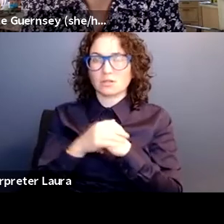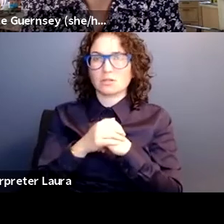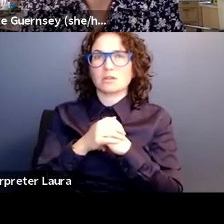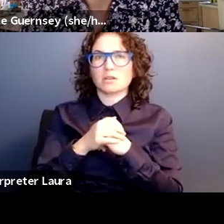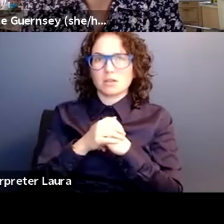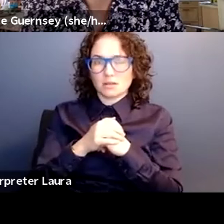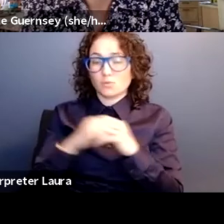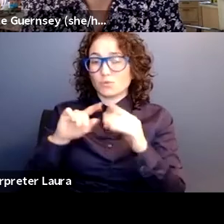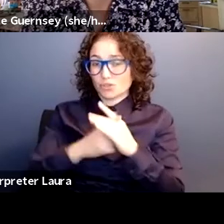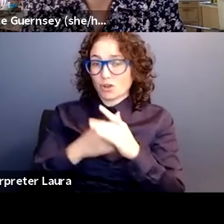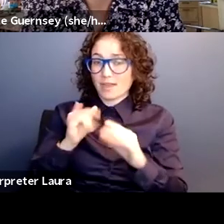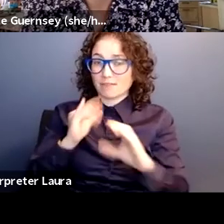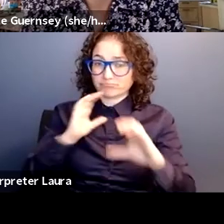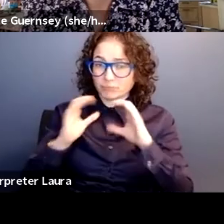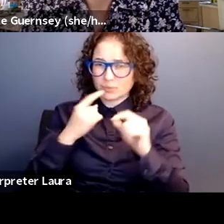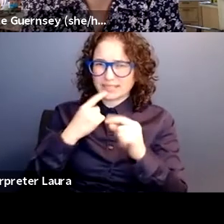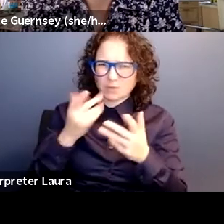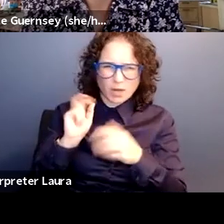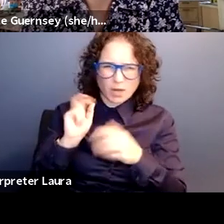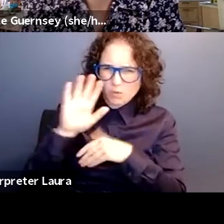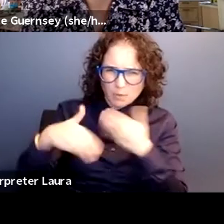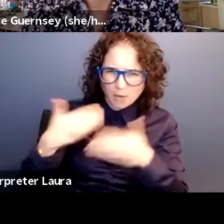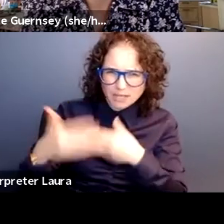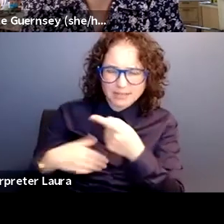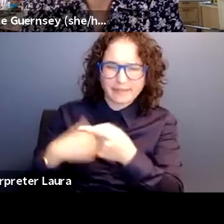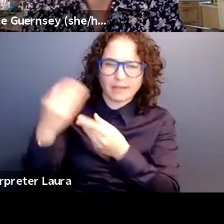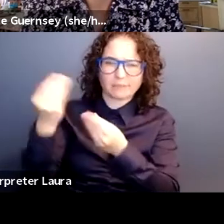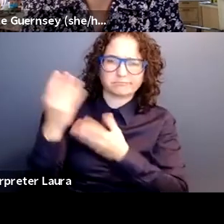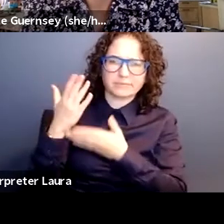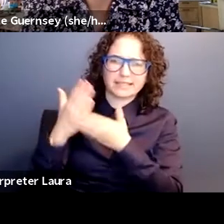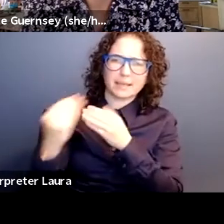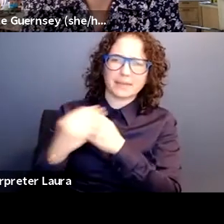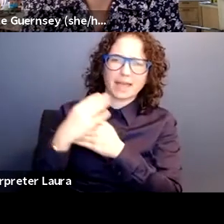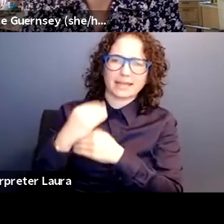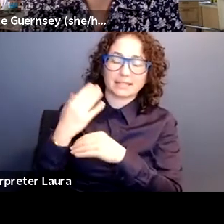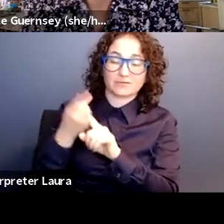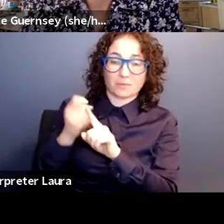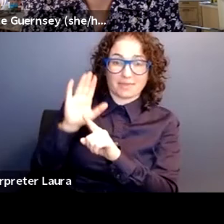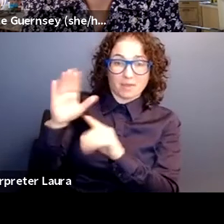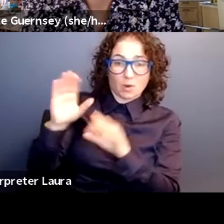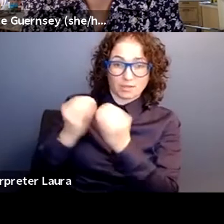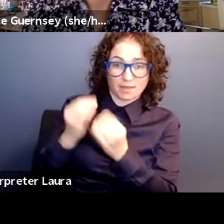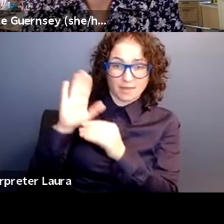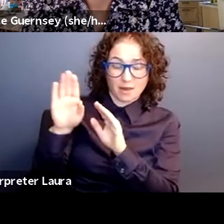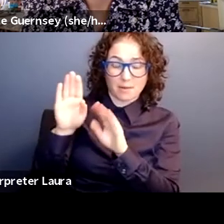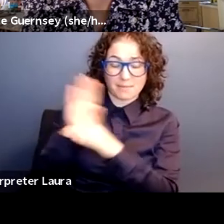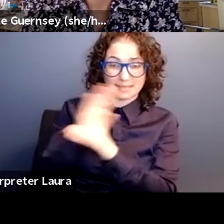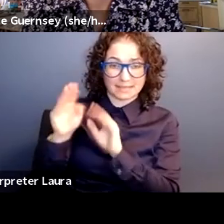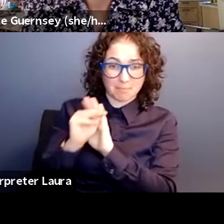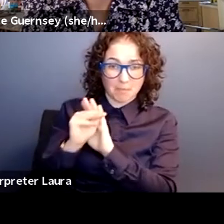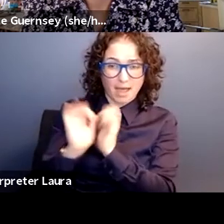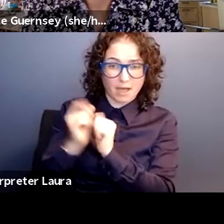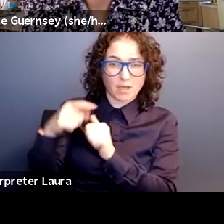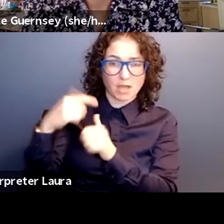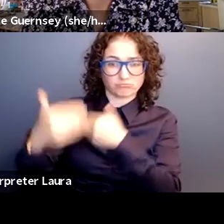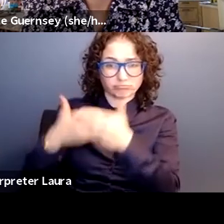we started that conversation to say, well, what's your process? And they provided some guidance based on their organization, their business model, how they go